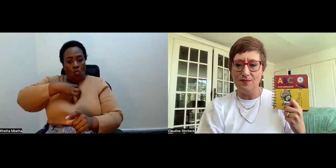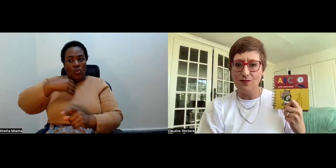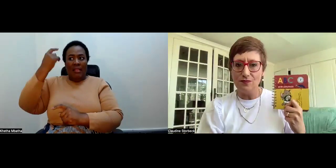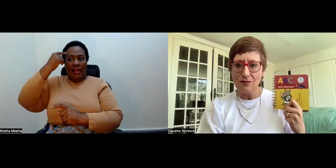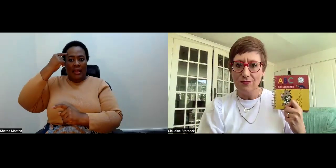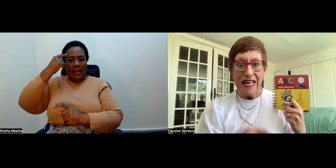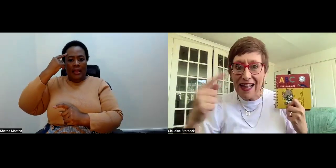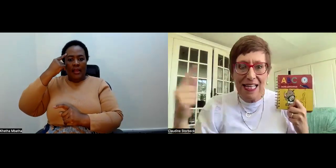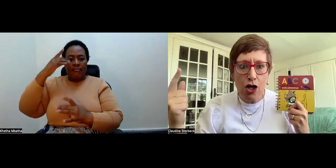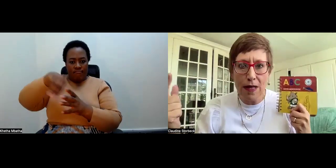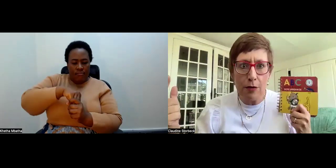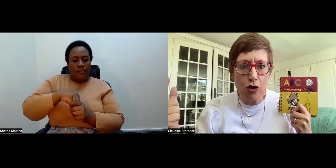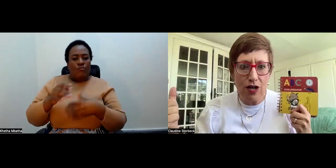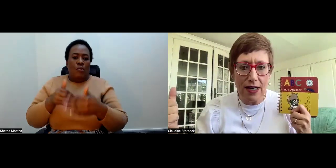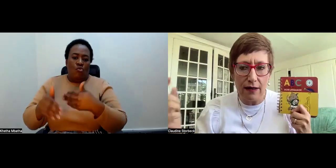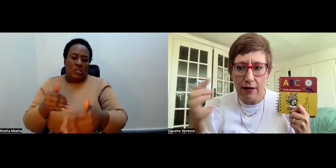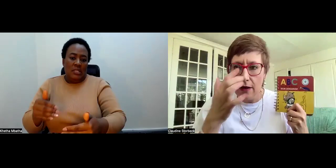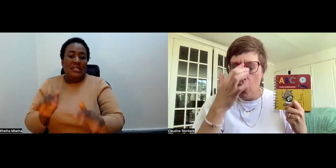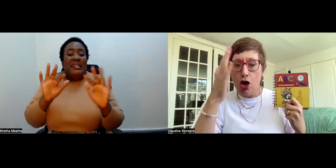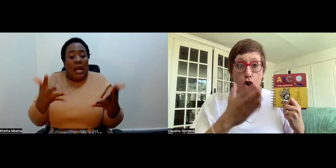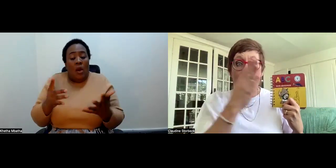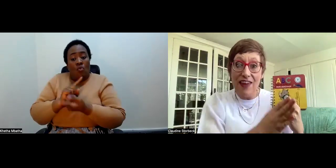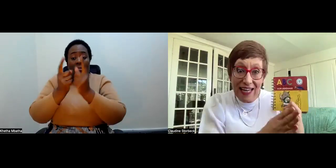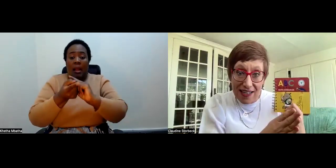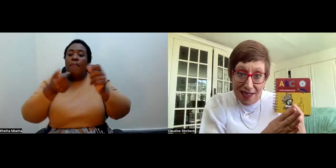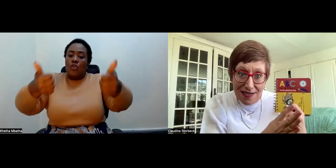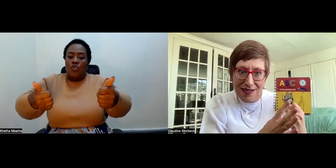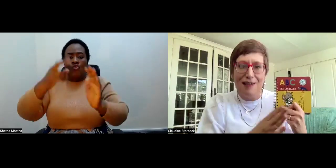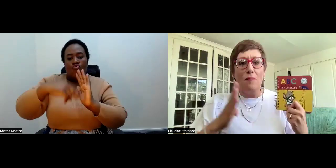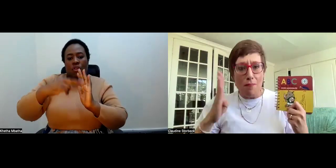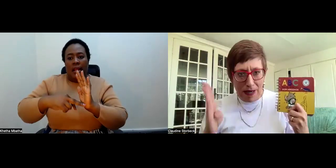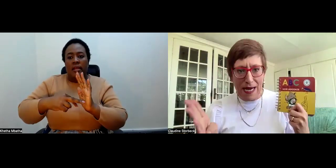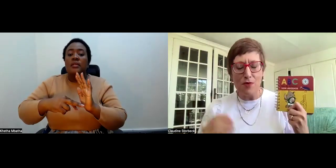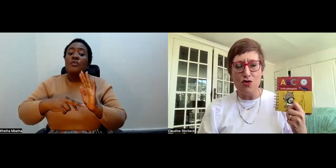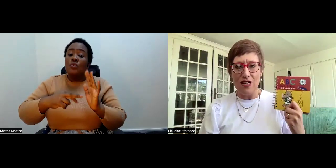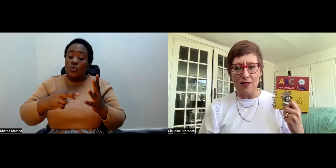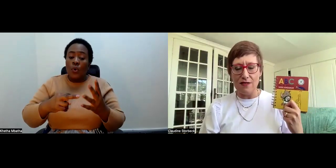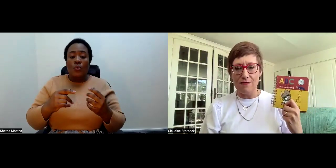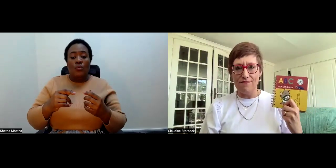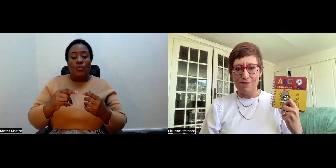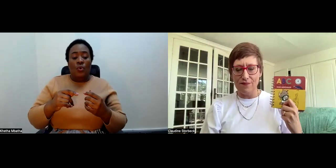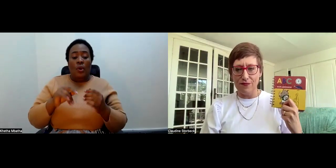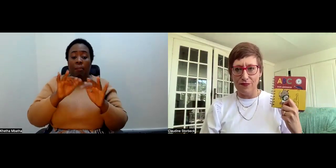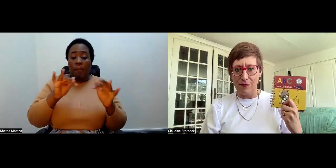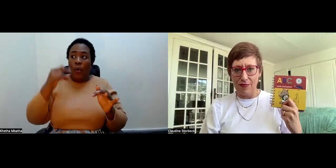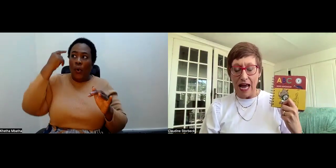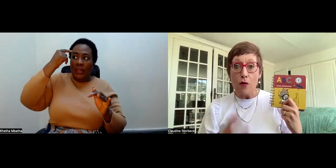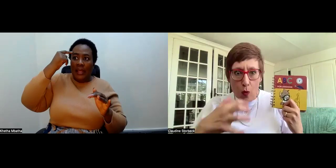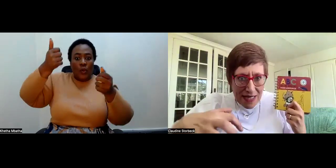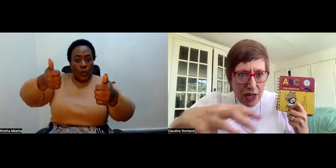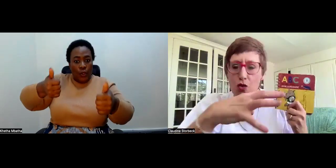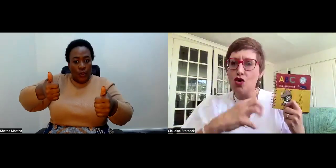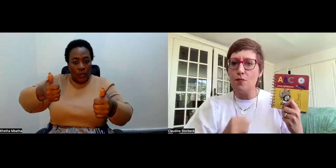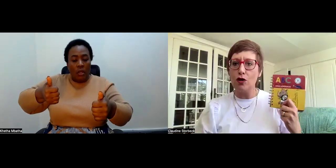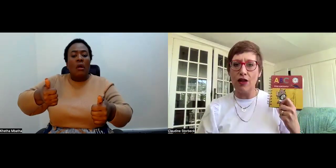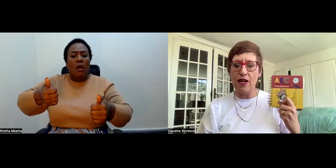process. That's how you become a good reader. Good thinkers become good readers. And we